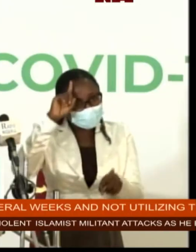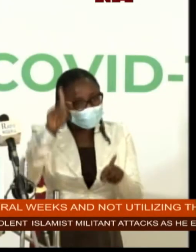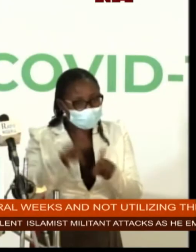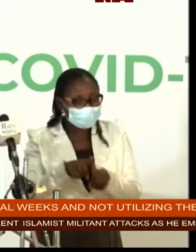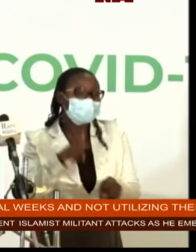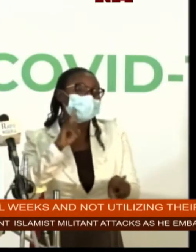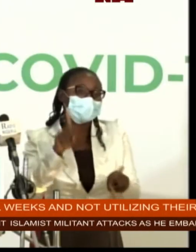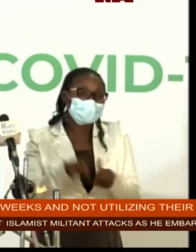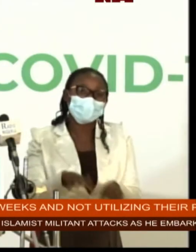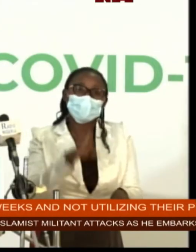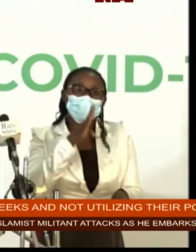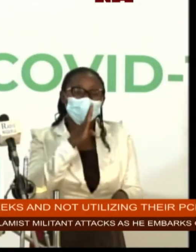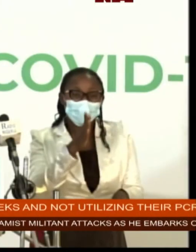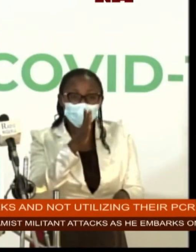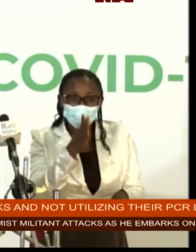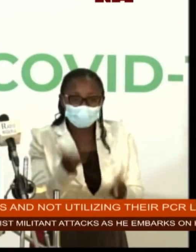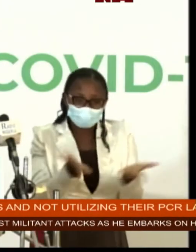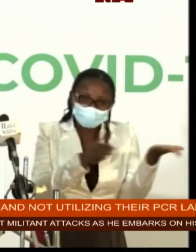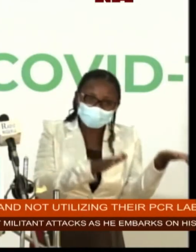sister,